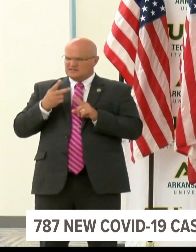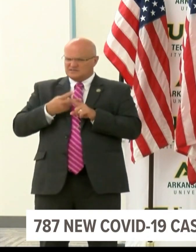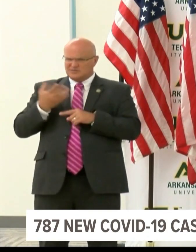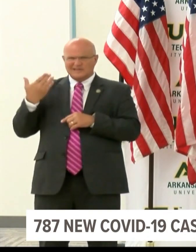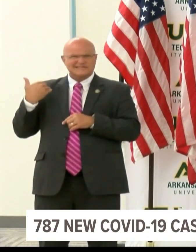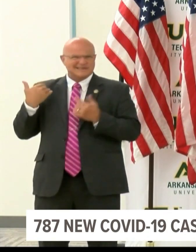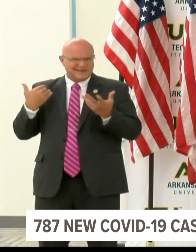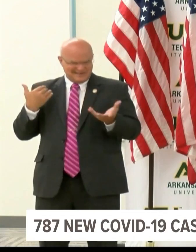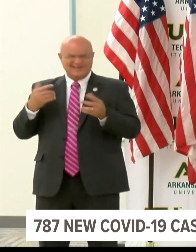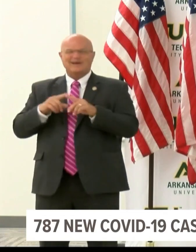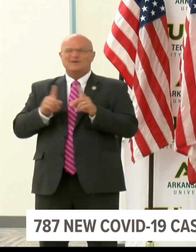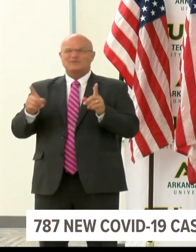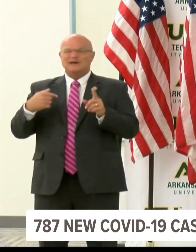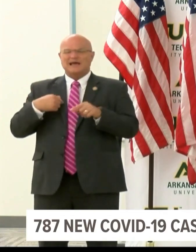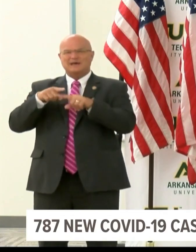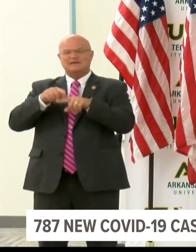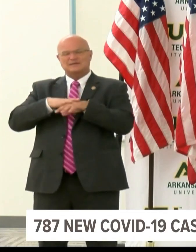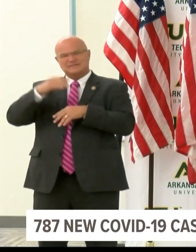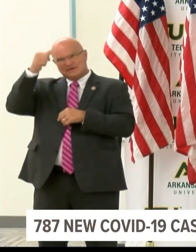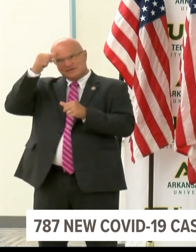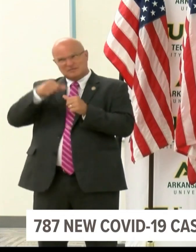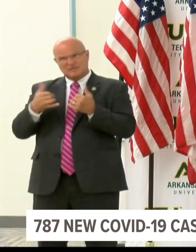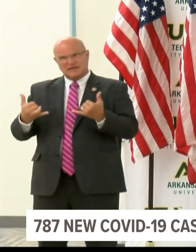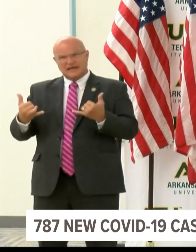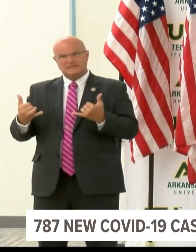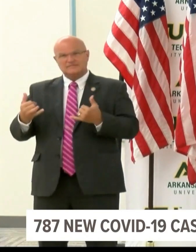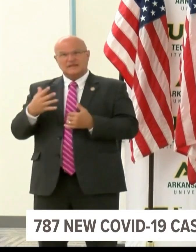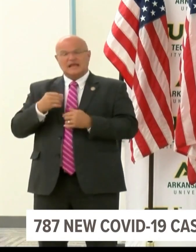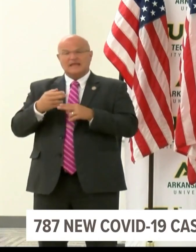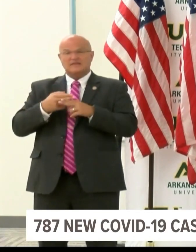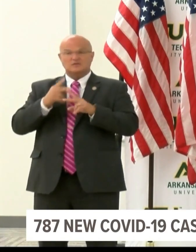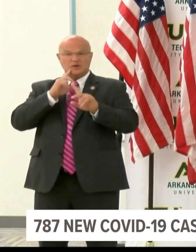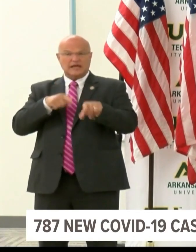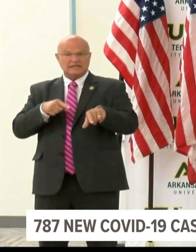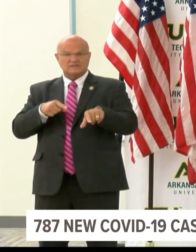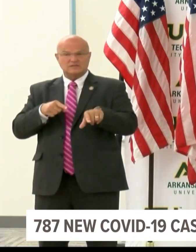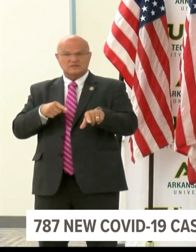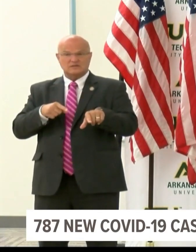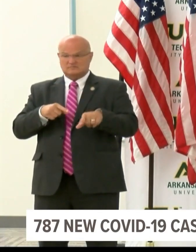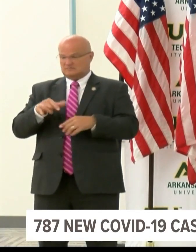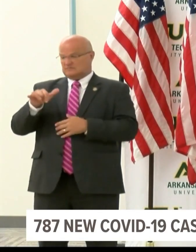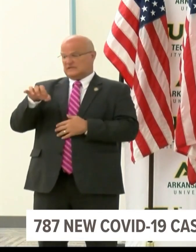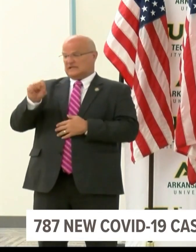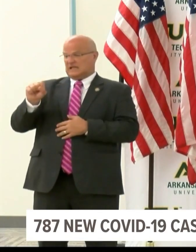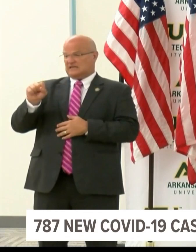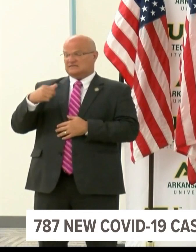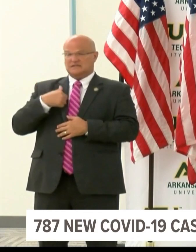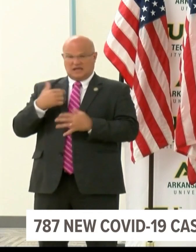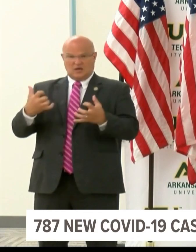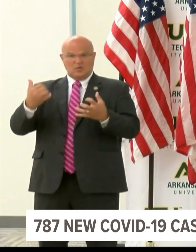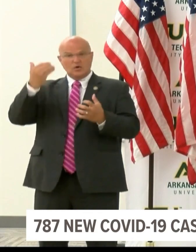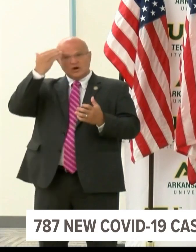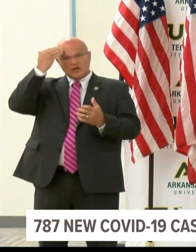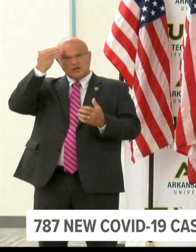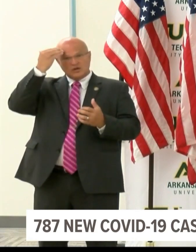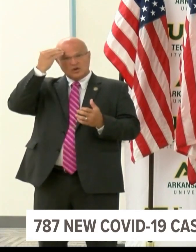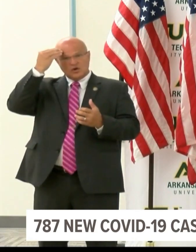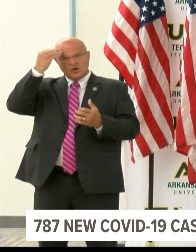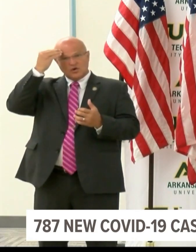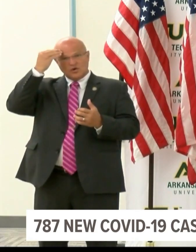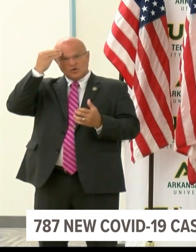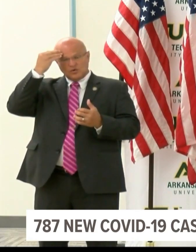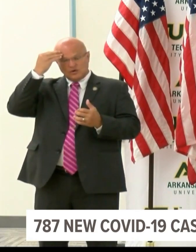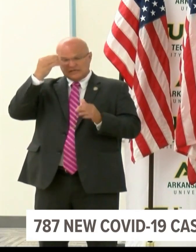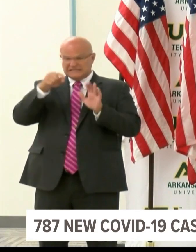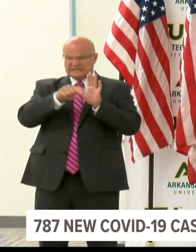ago. But I'm relying upon my recollection, and the short answer is absolutely yes. I want to know dissenting